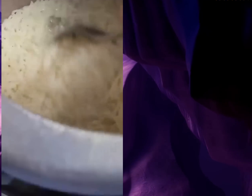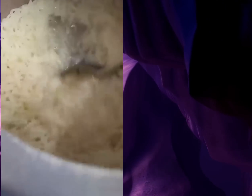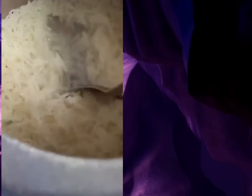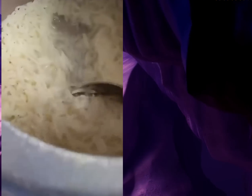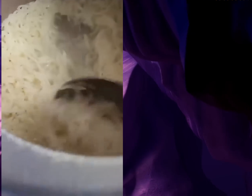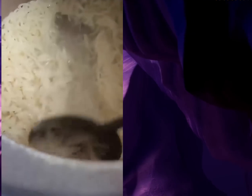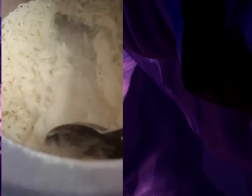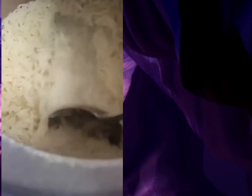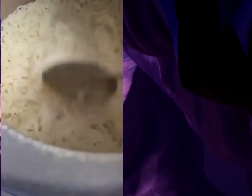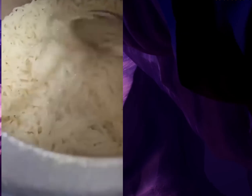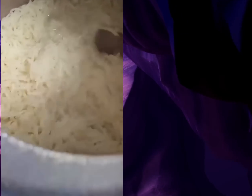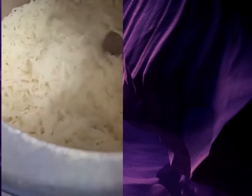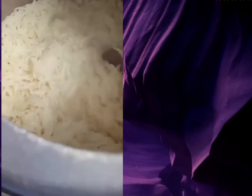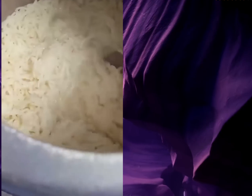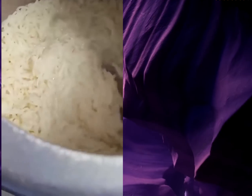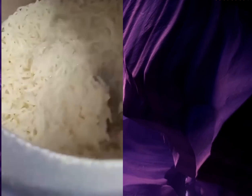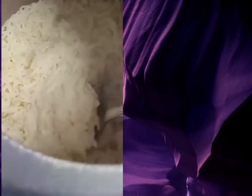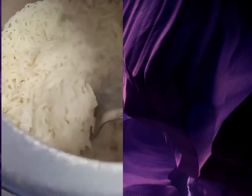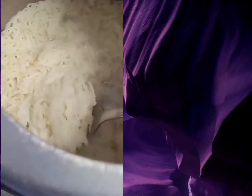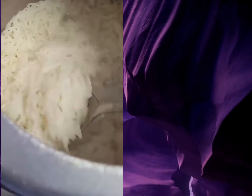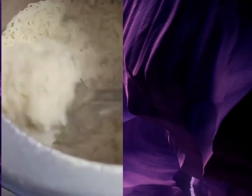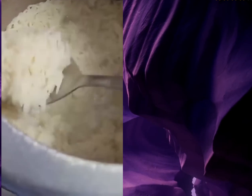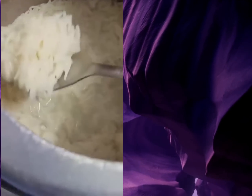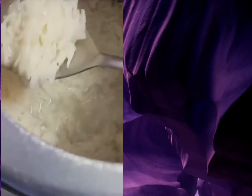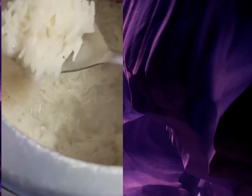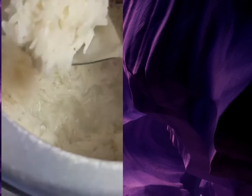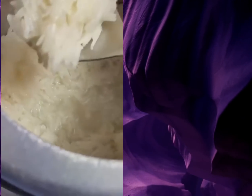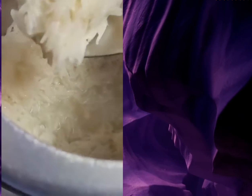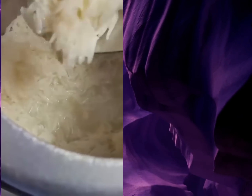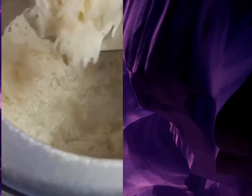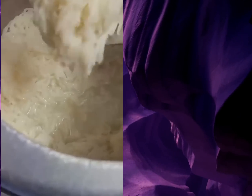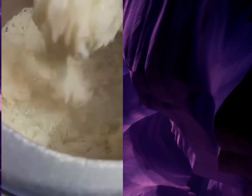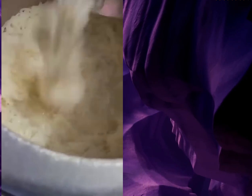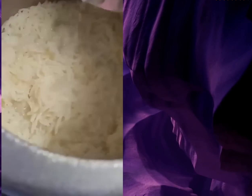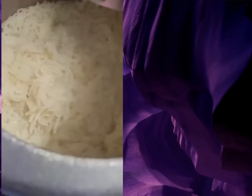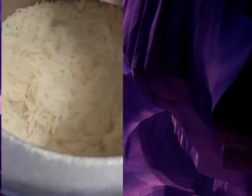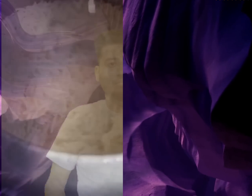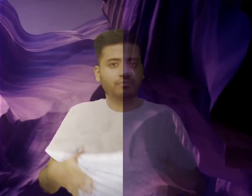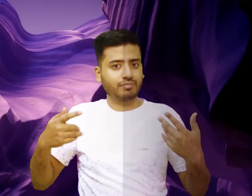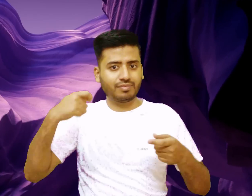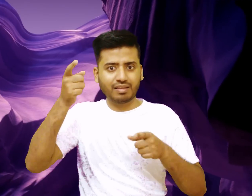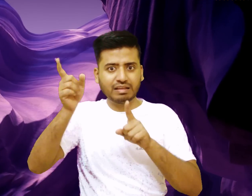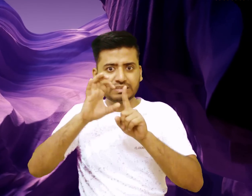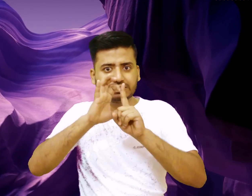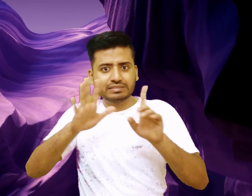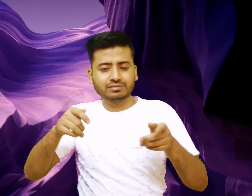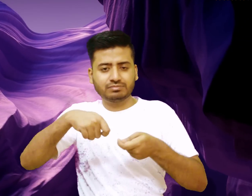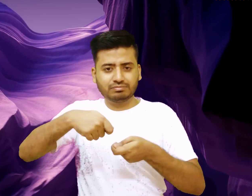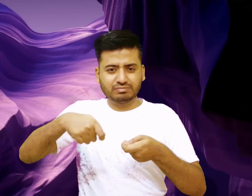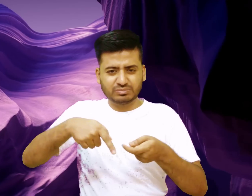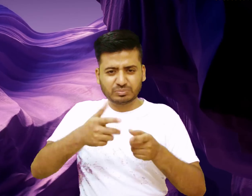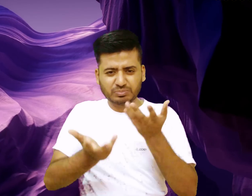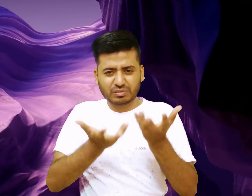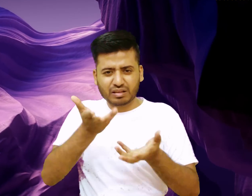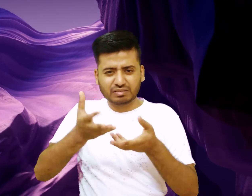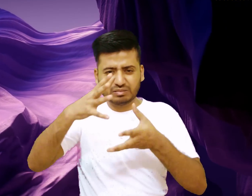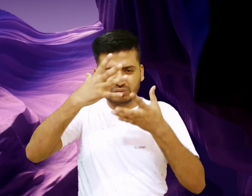designed to automatically stop cooking once the rice is done, so if it stops during the boiling process, it likely means the rice has reached a cooked